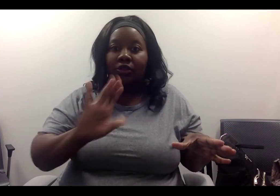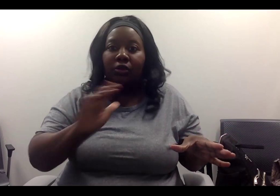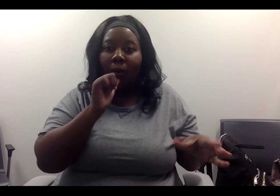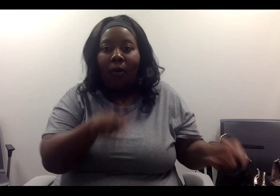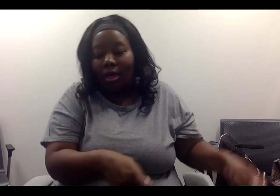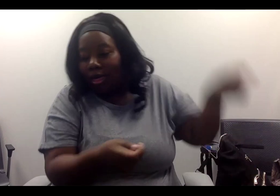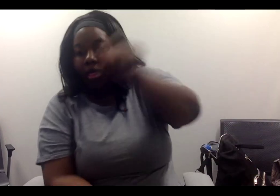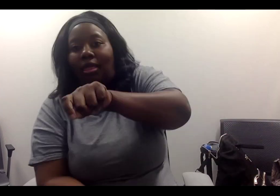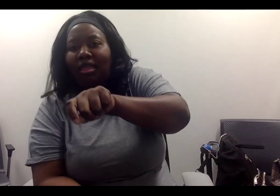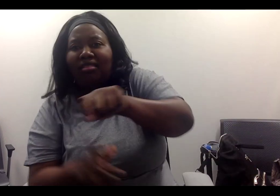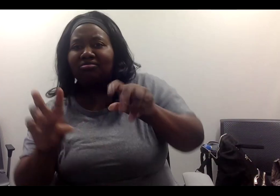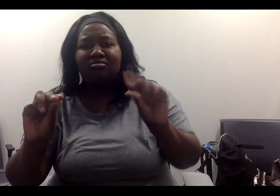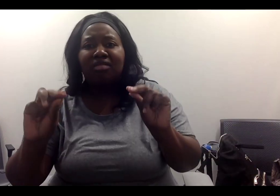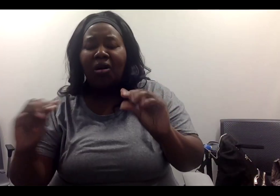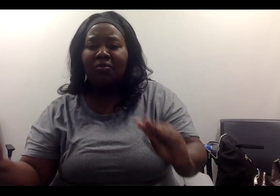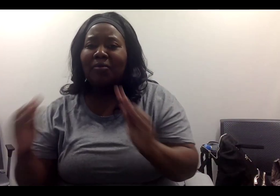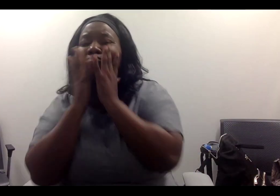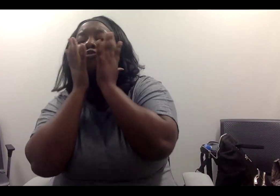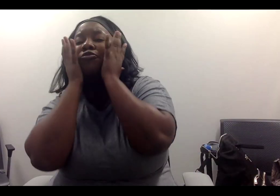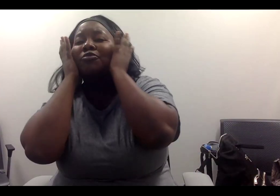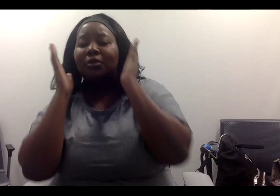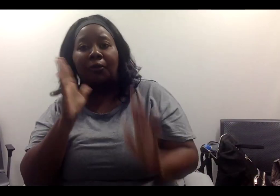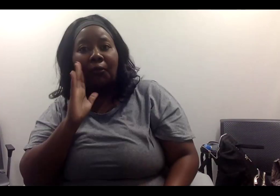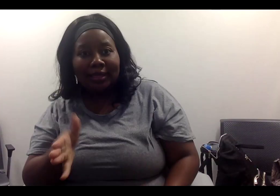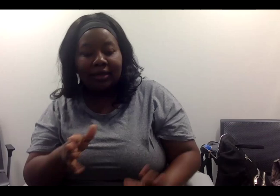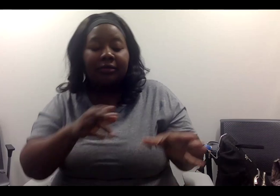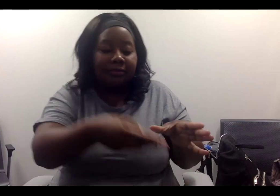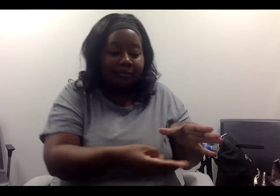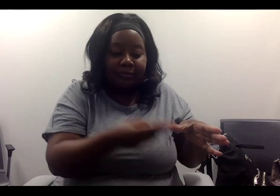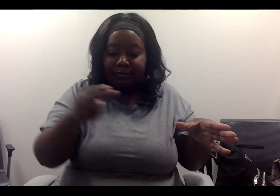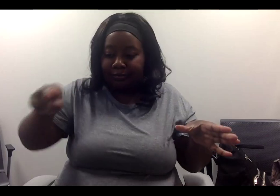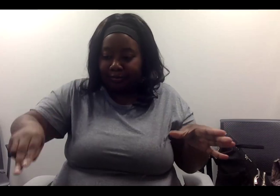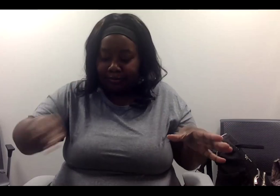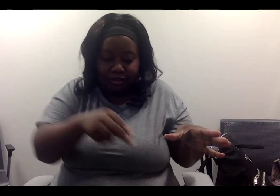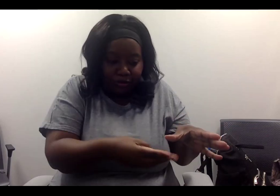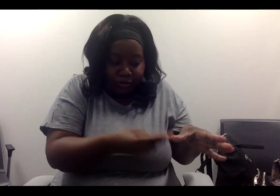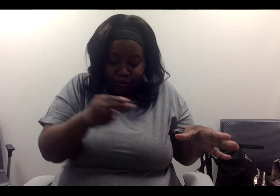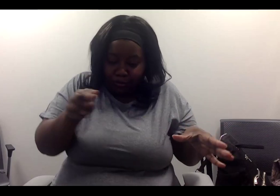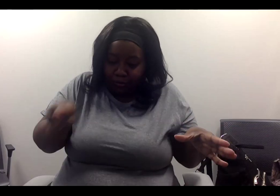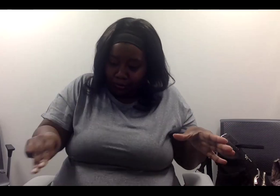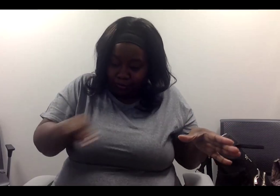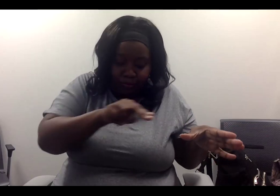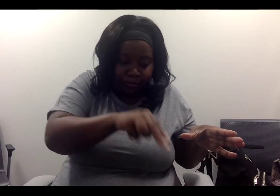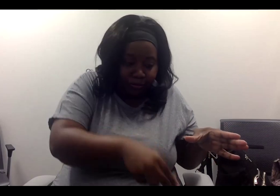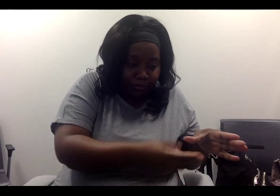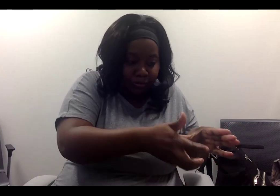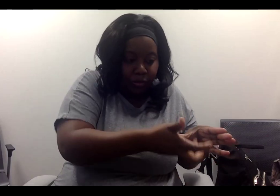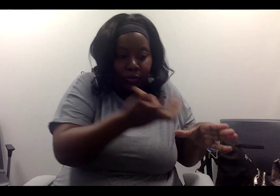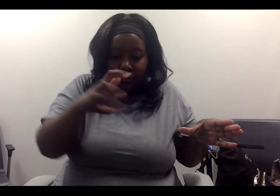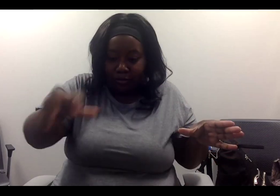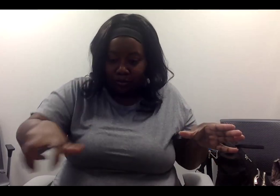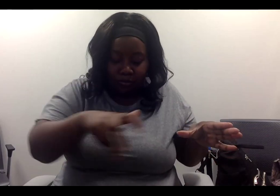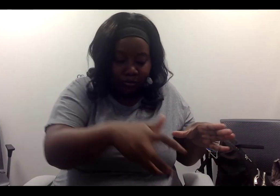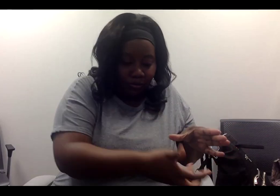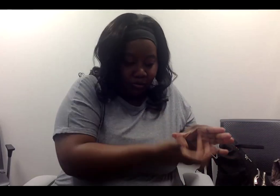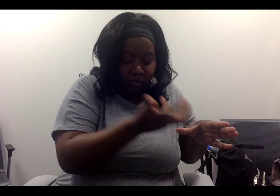abandon, not caring too much about making them. But at home, unfortunately, I have to be a little more careful. But anyway, once we